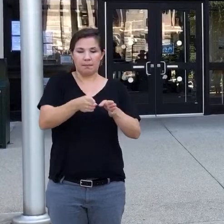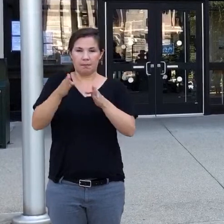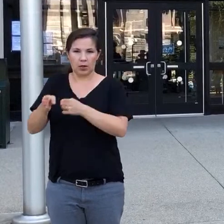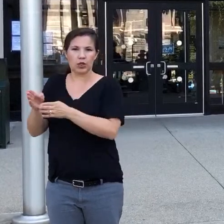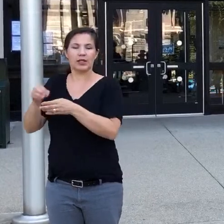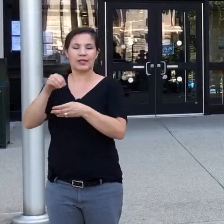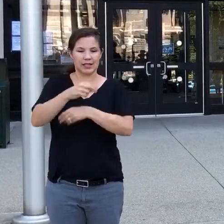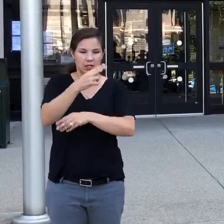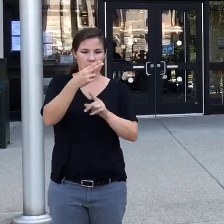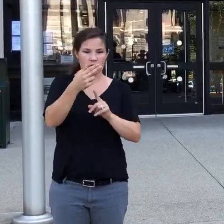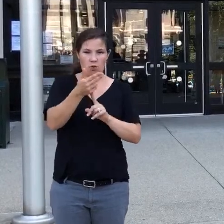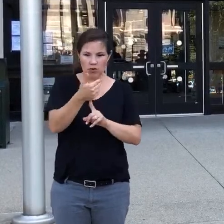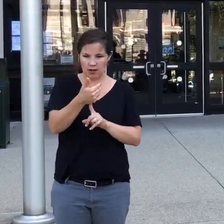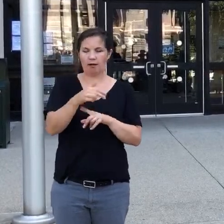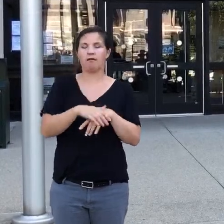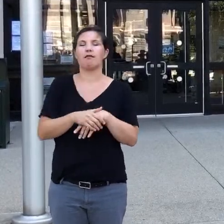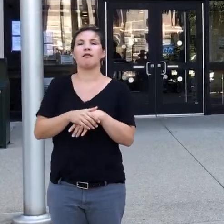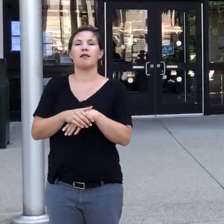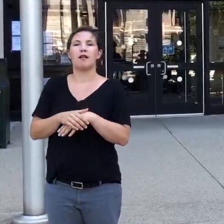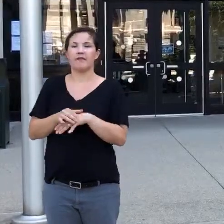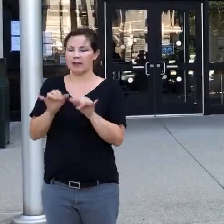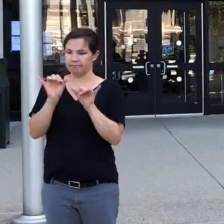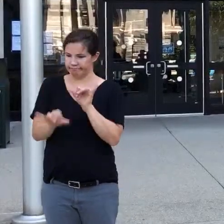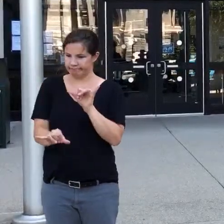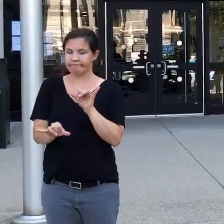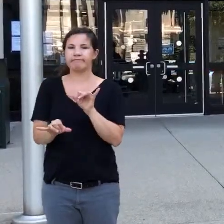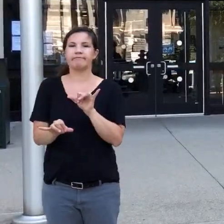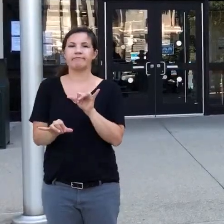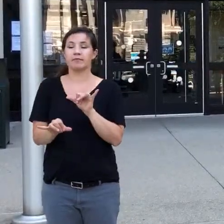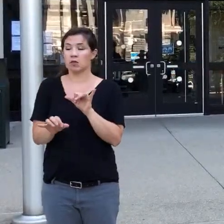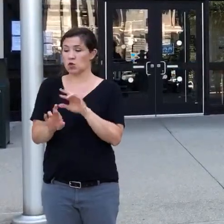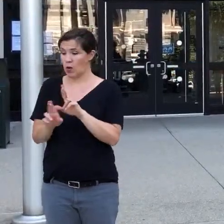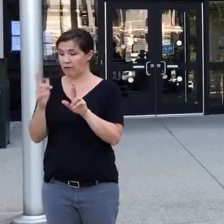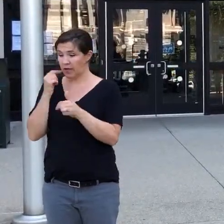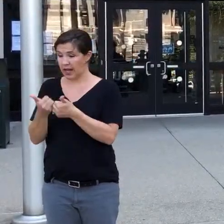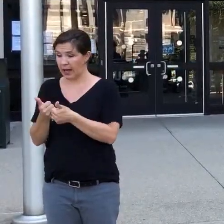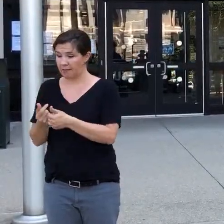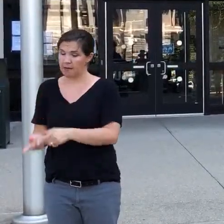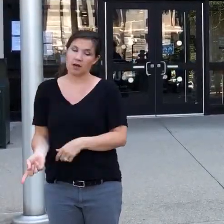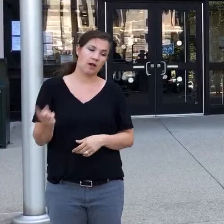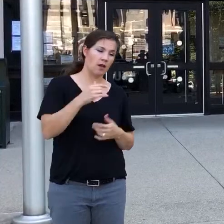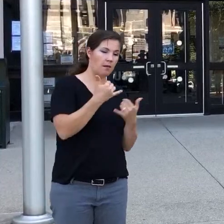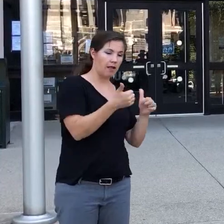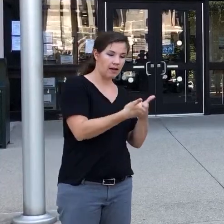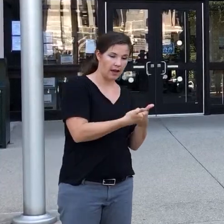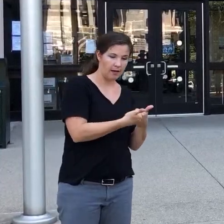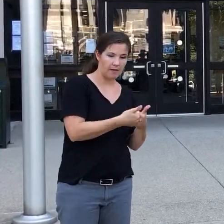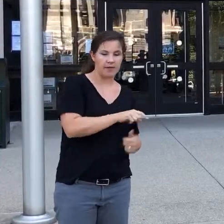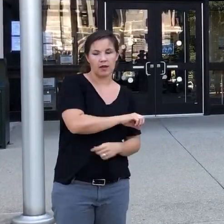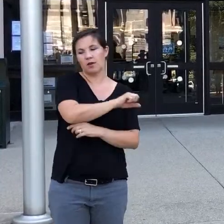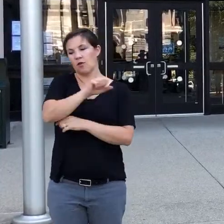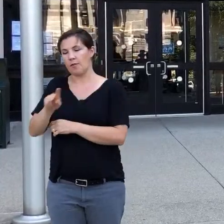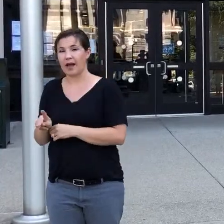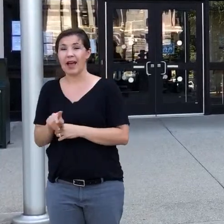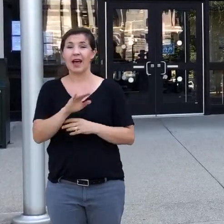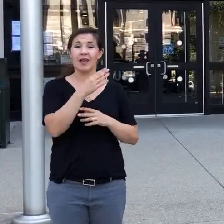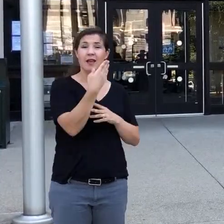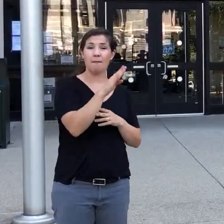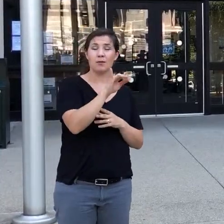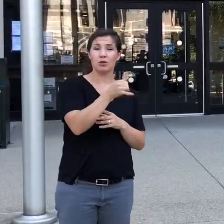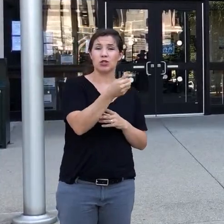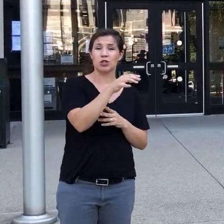hotel until such time as they're taken to the game. They would play the game. But to tell you the truth, the Blue Jays are worried about playing a game against a team